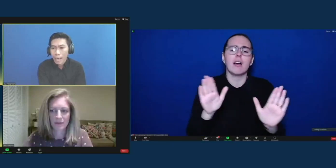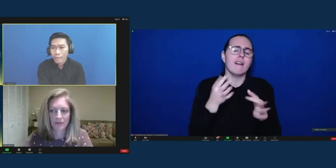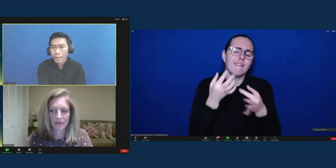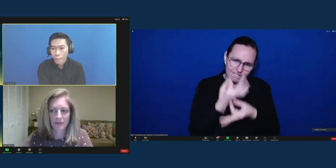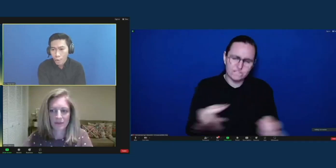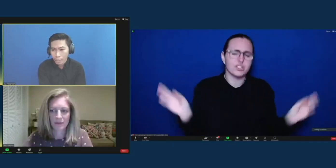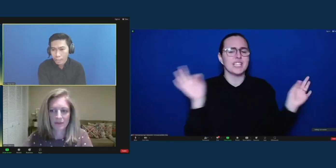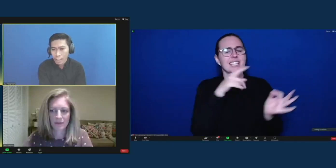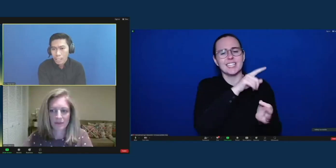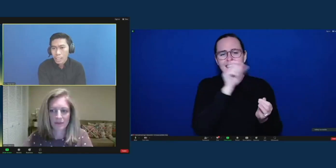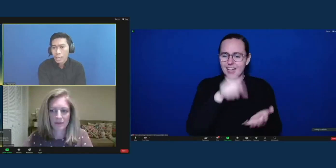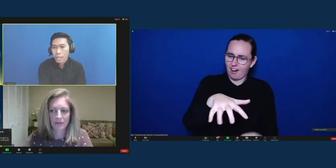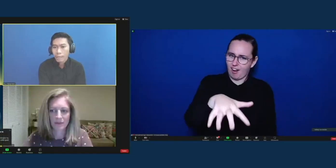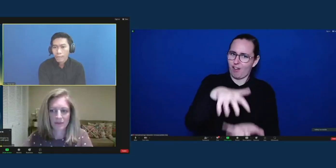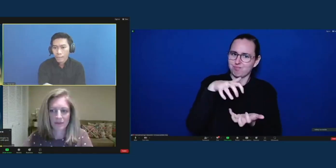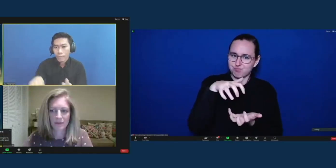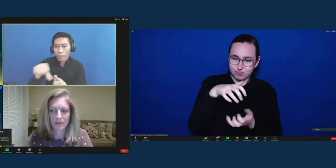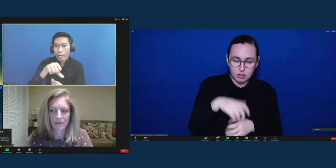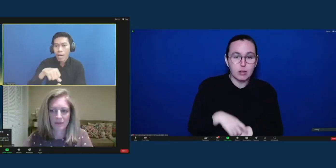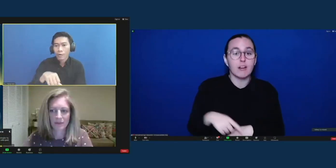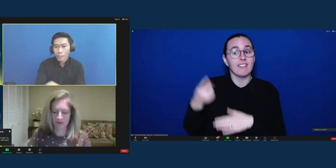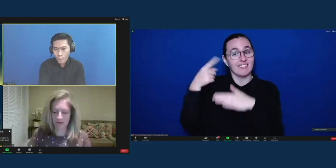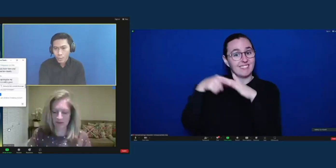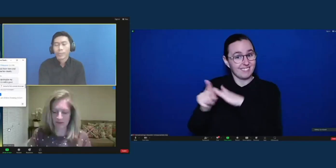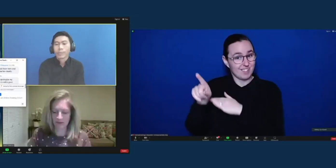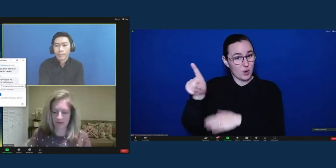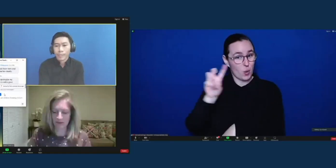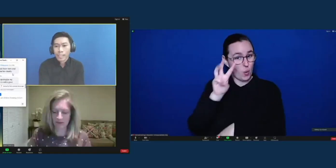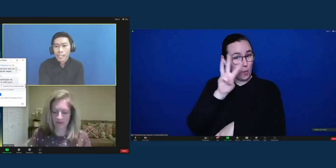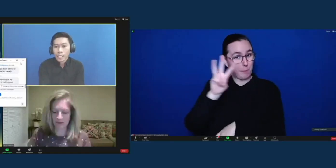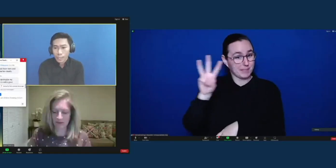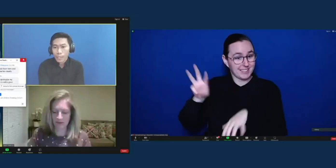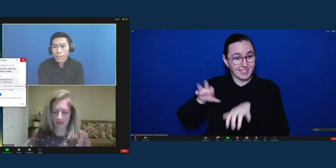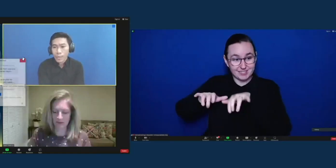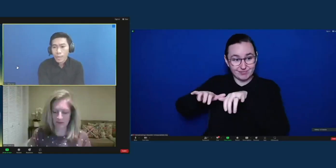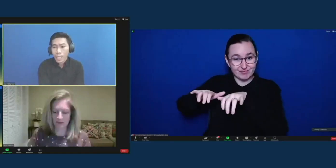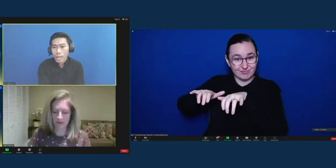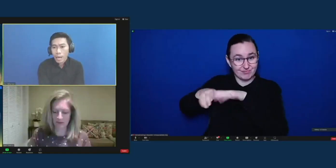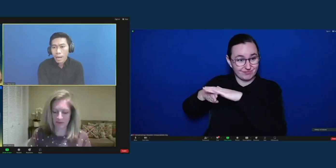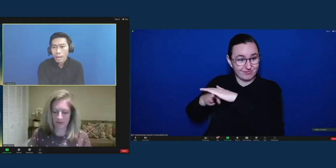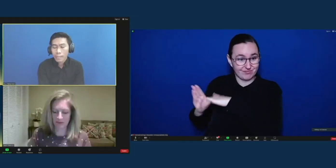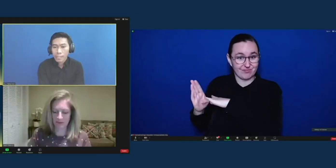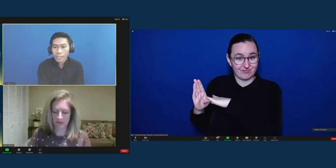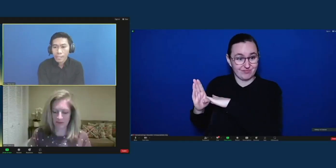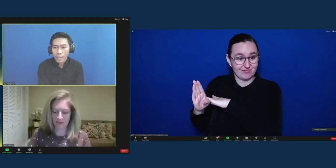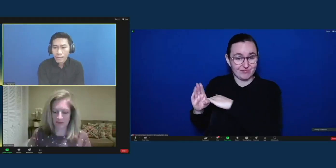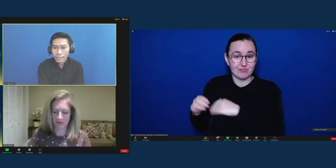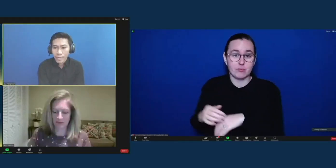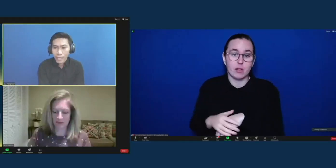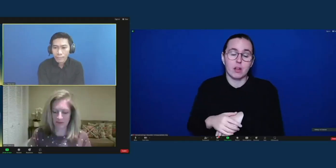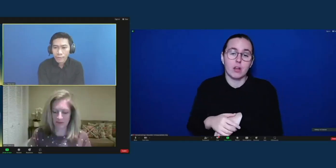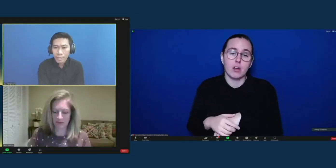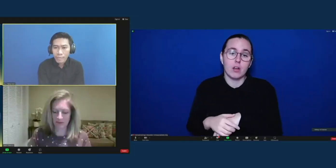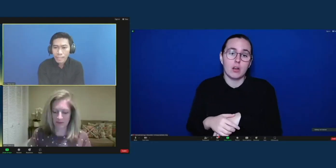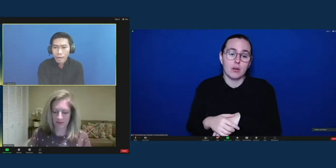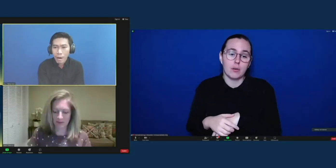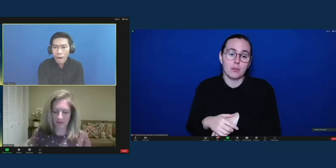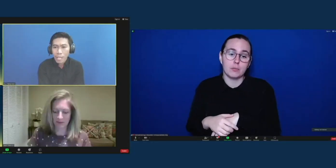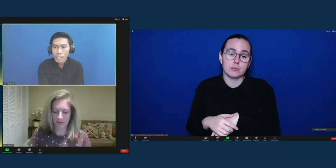entitled Deaf World Around You. So this is really very, very